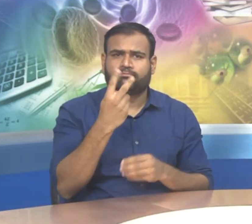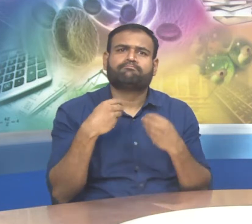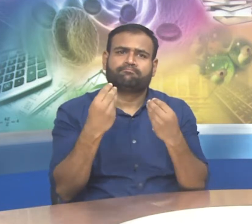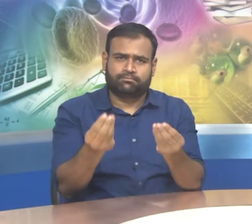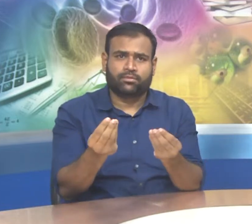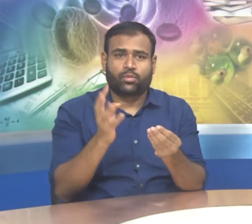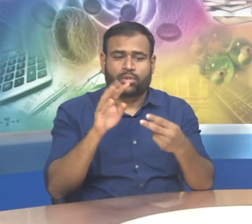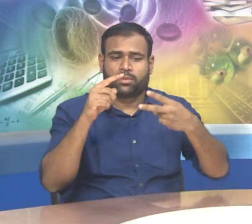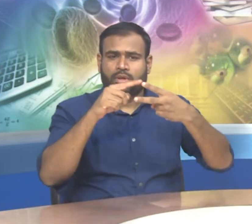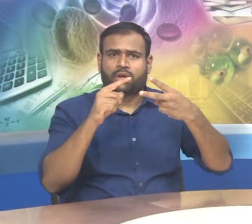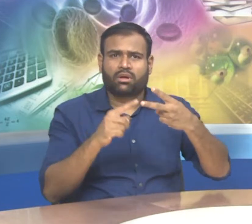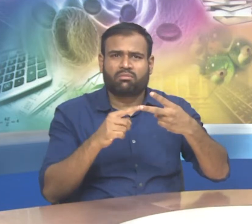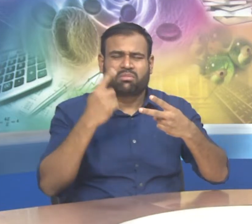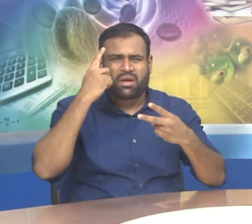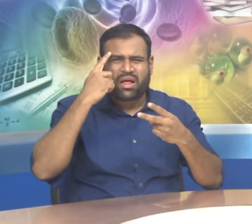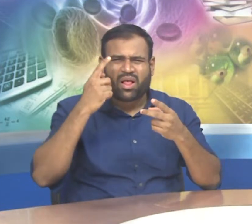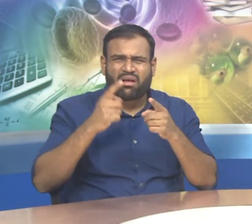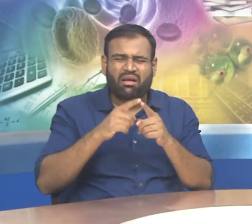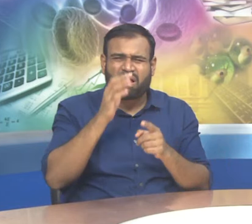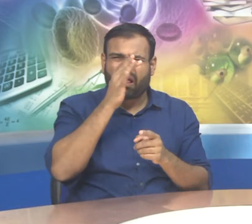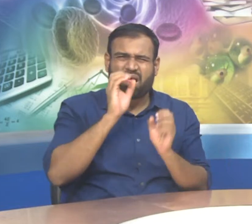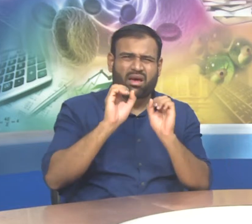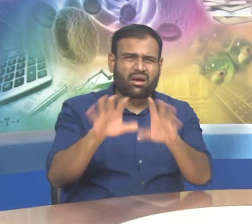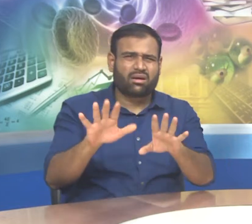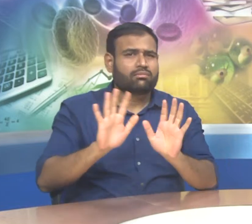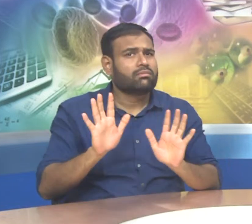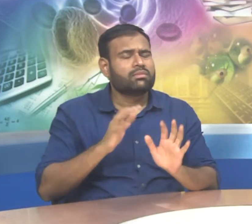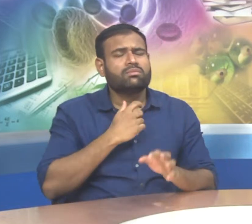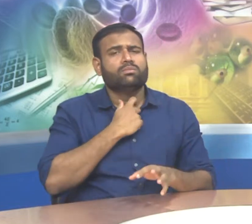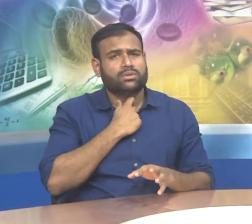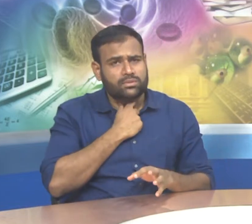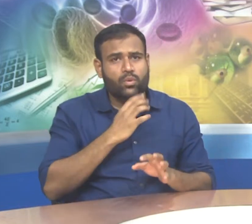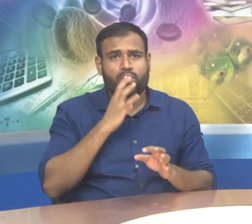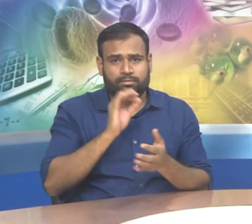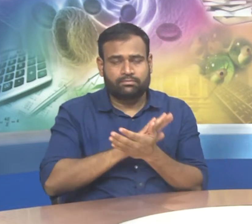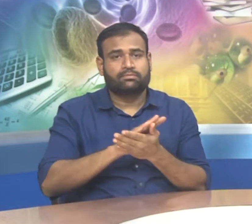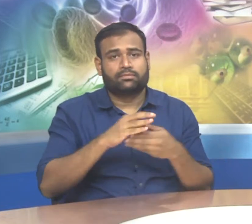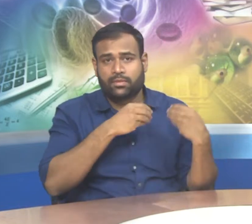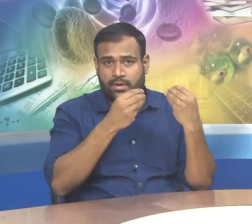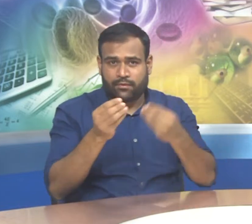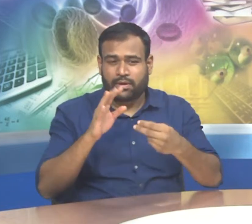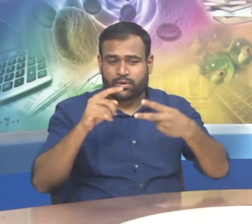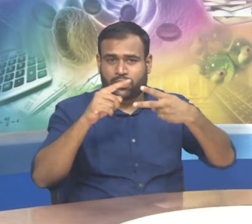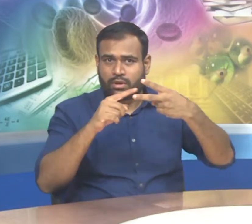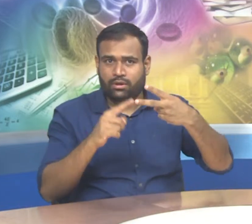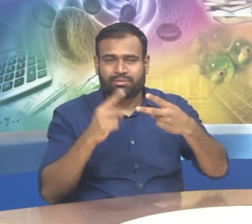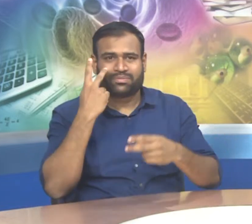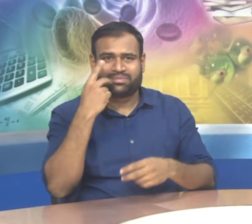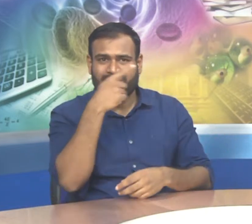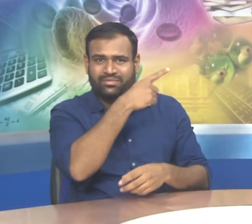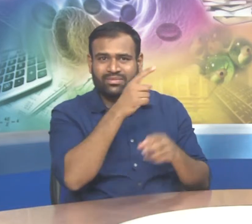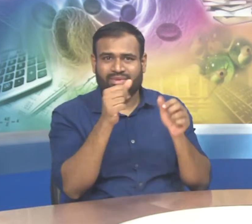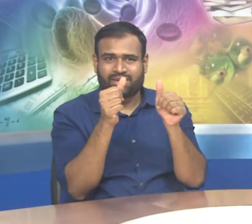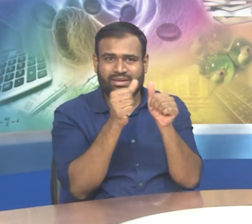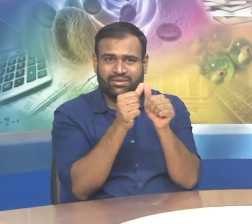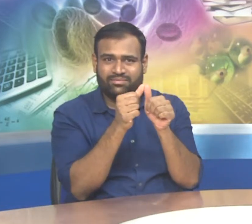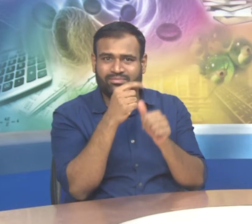Banks generally give two assurances to the depositors. You can see their